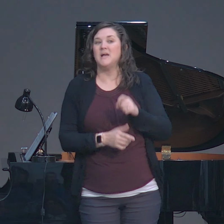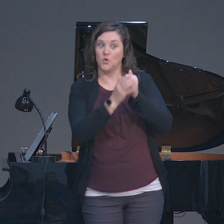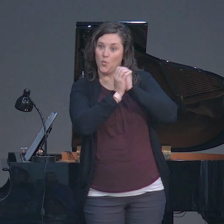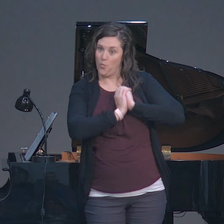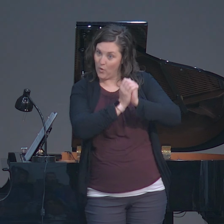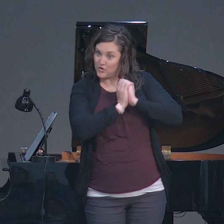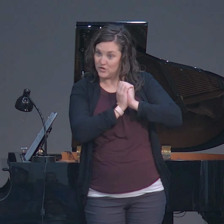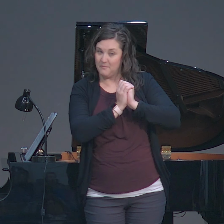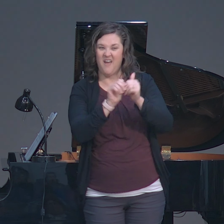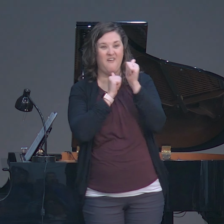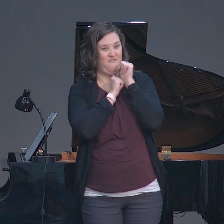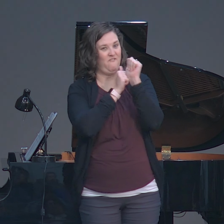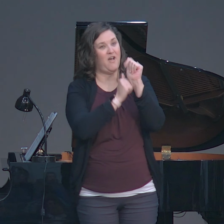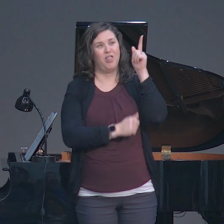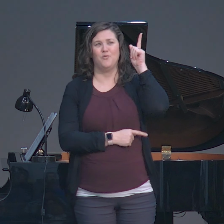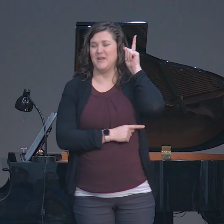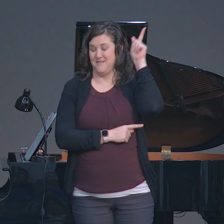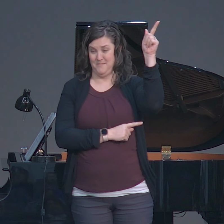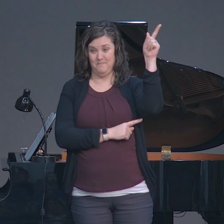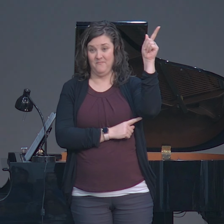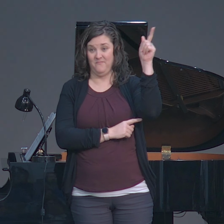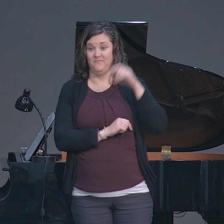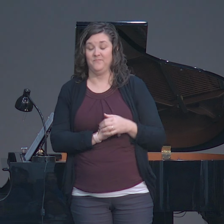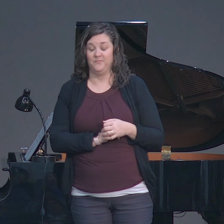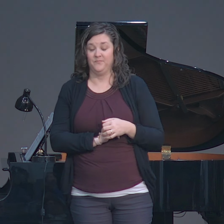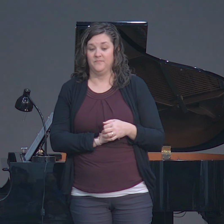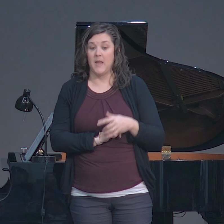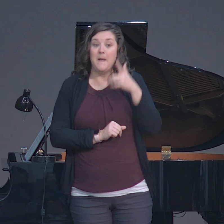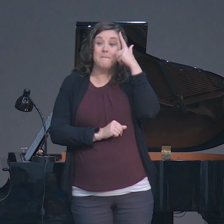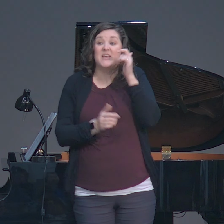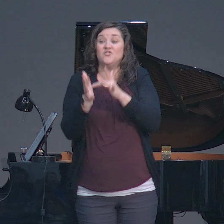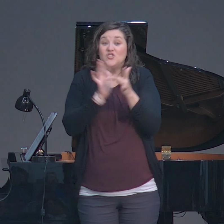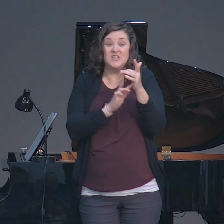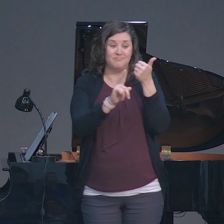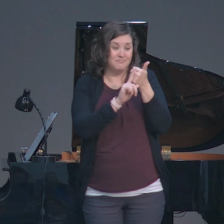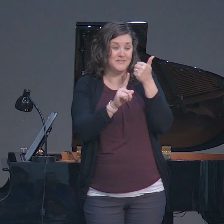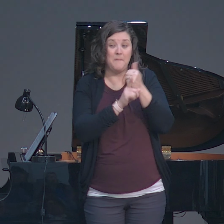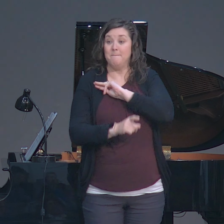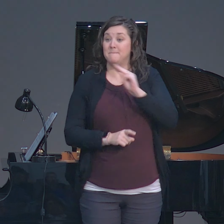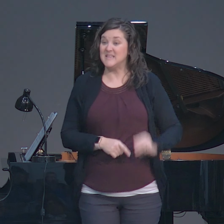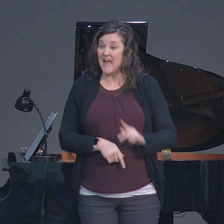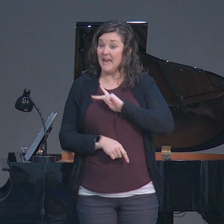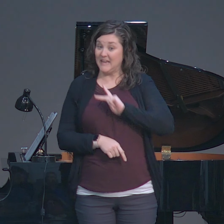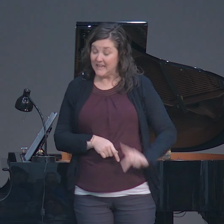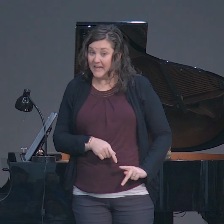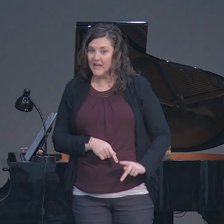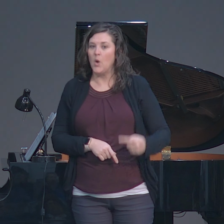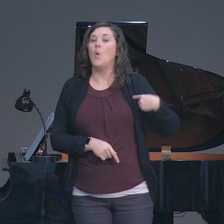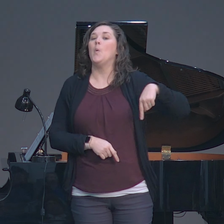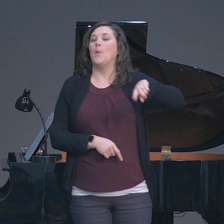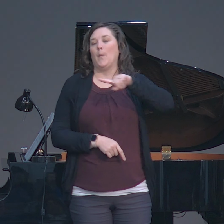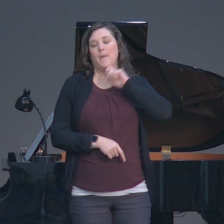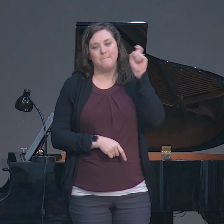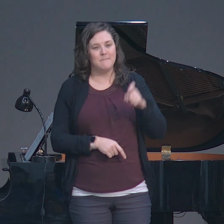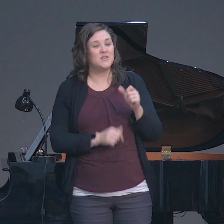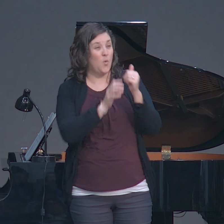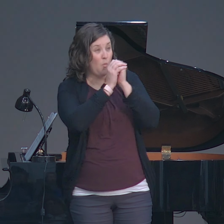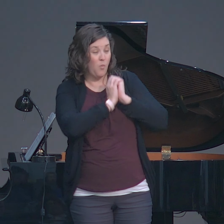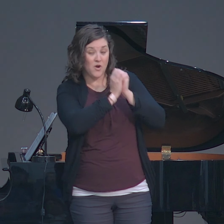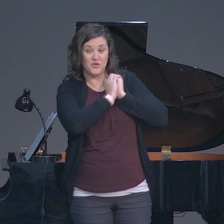worship and follow him. Because Jesus is the Messiah King, we